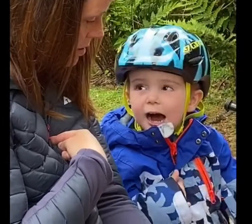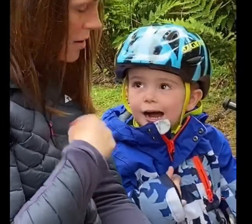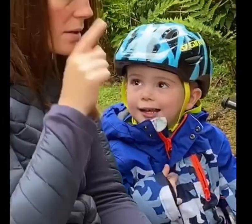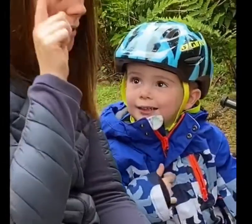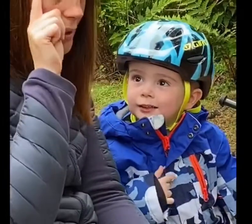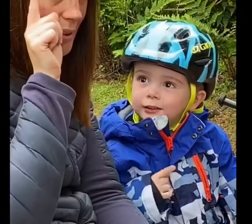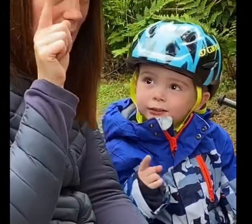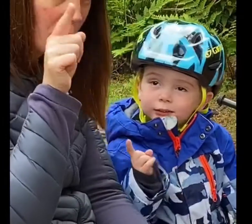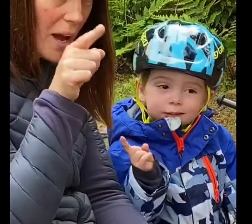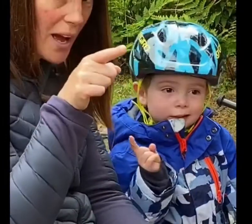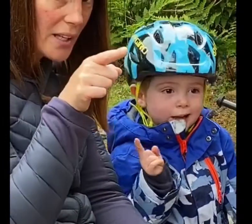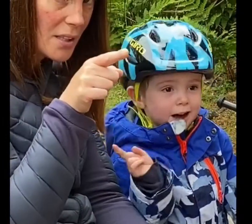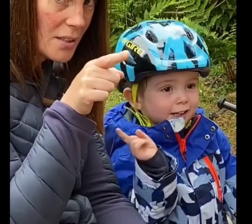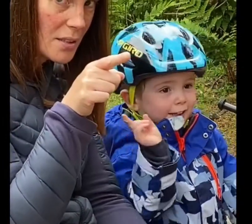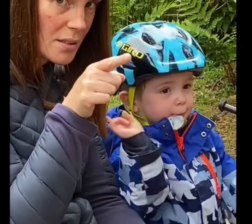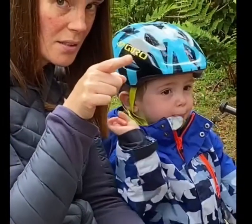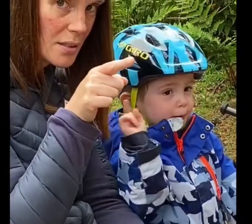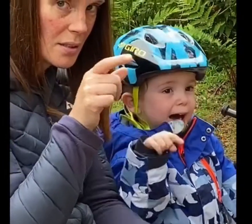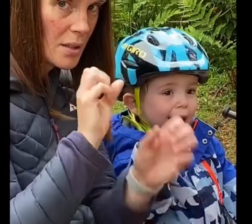I spy.